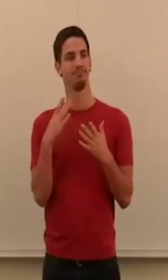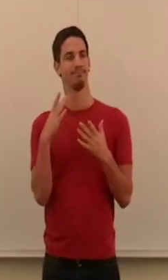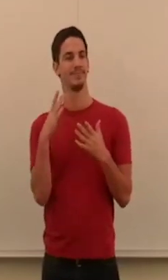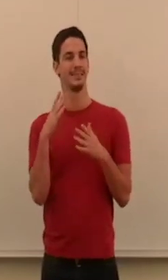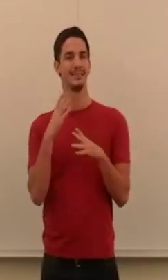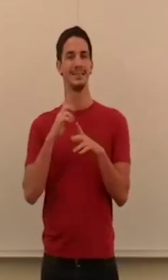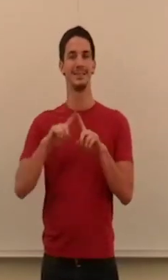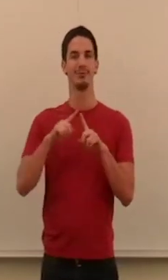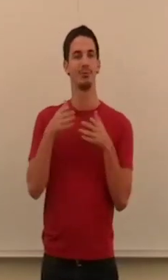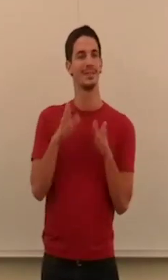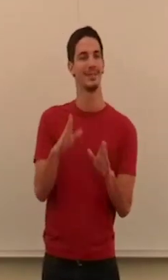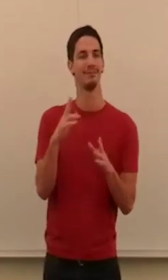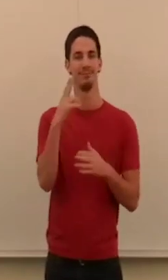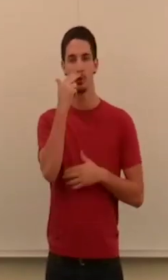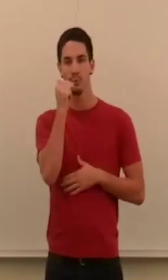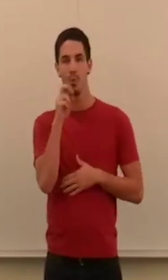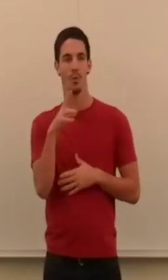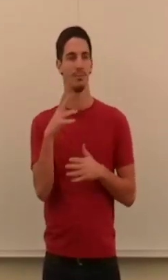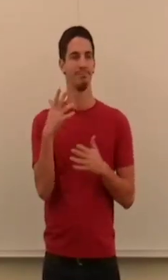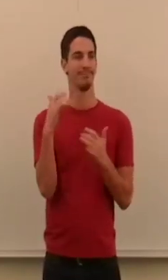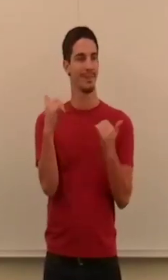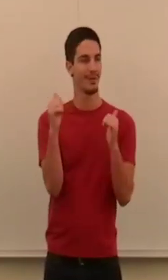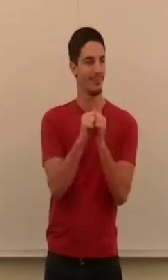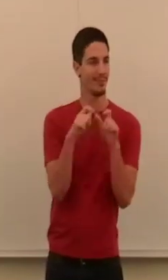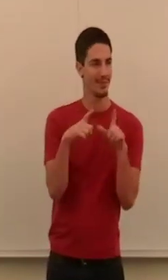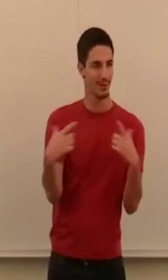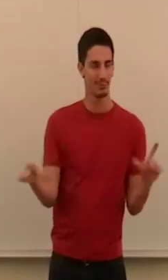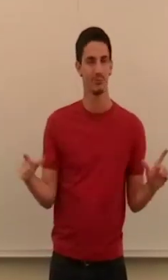particularly playing with the language, and this may cause some difficulty.